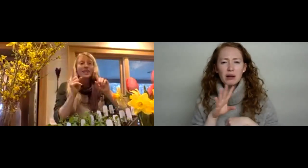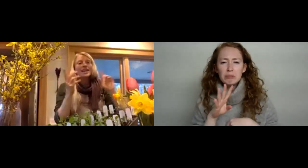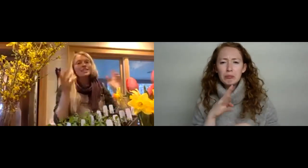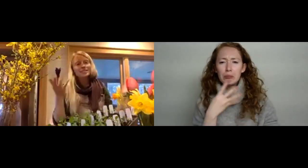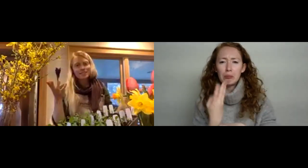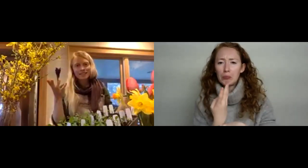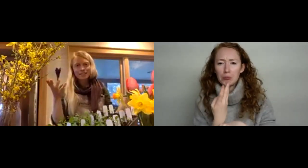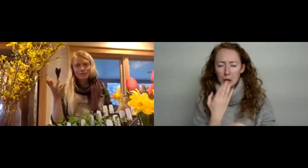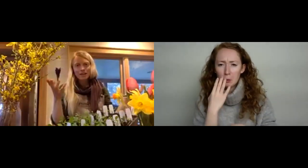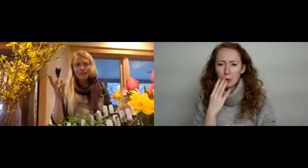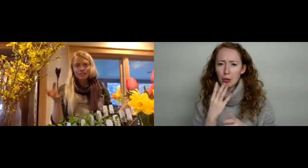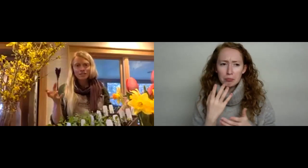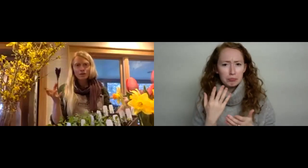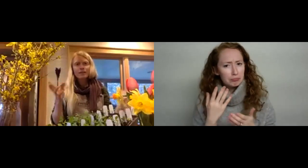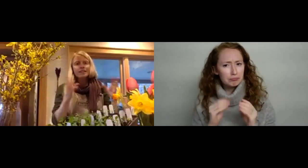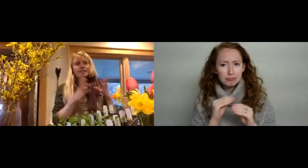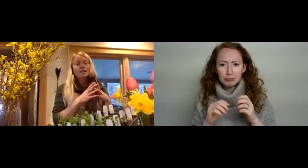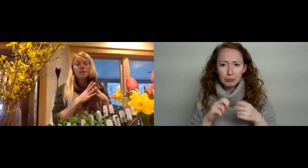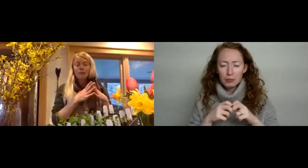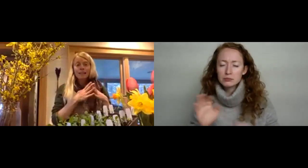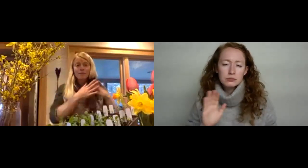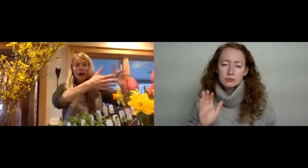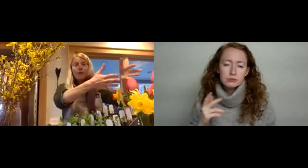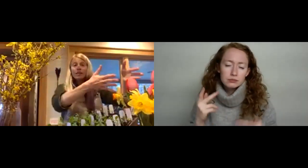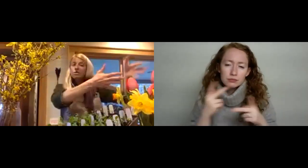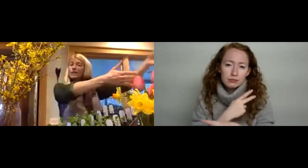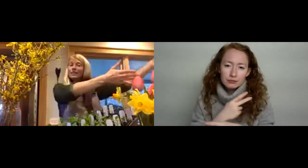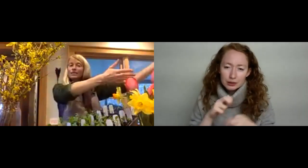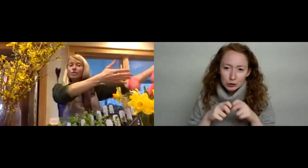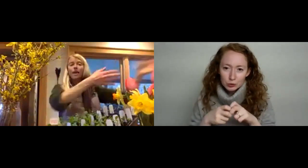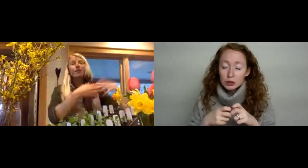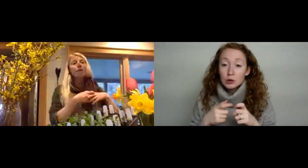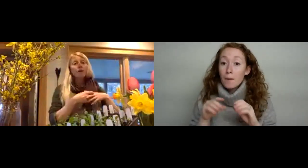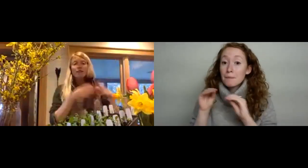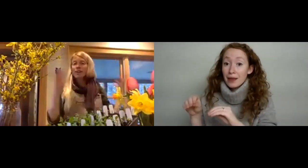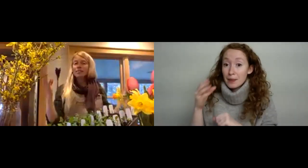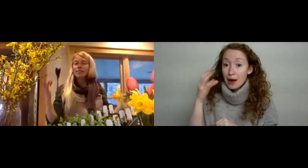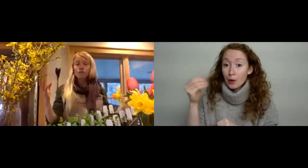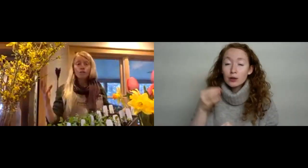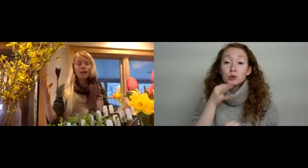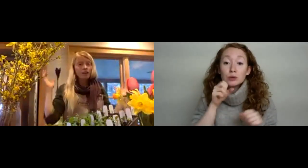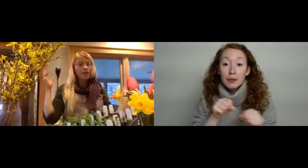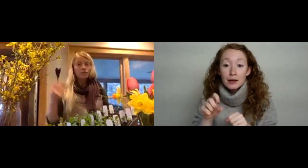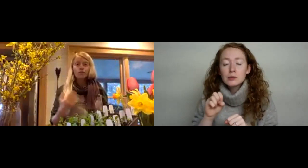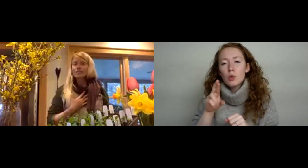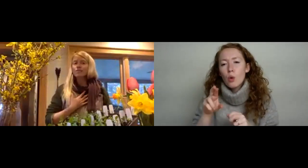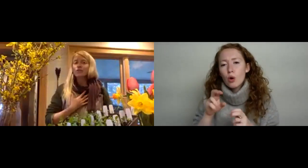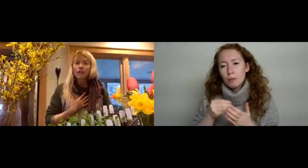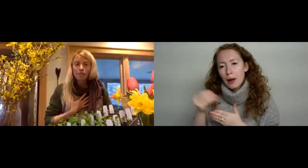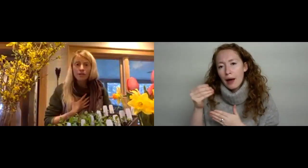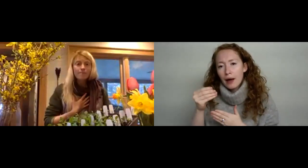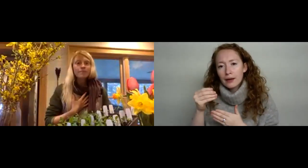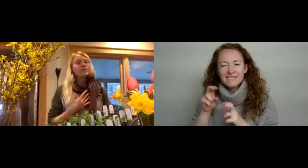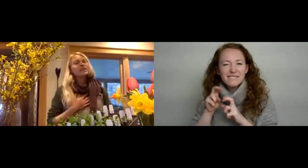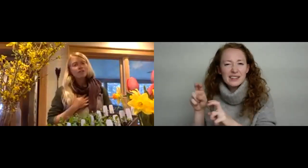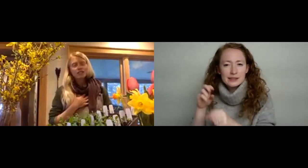right? It's just exacerbating the issue. So either plant them out as quickly as you can or invest in a grow light you'll have for the rest of your